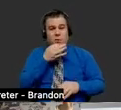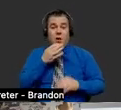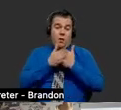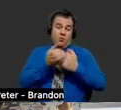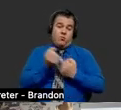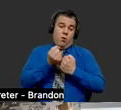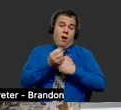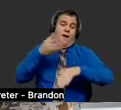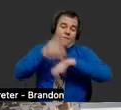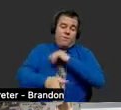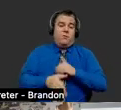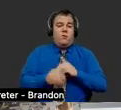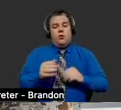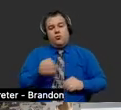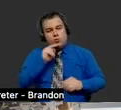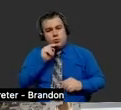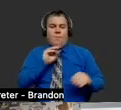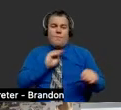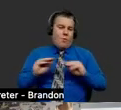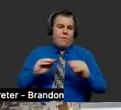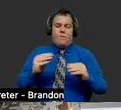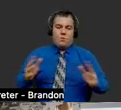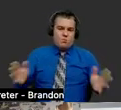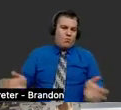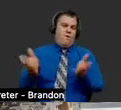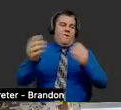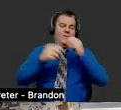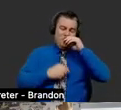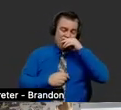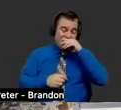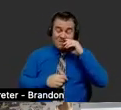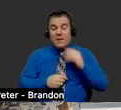nutrition, movement, and motivation. You'll get access to these experts to answer